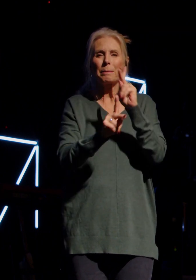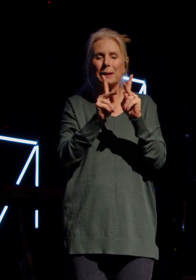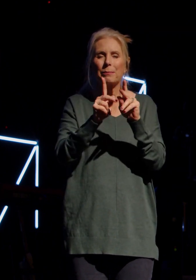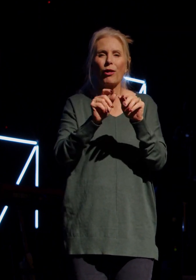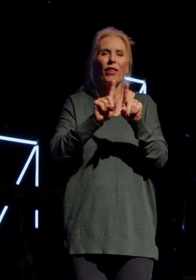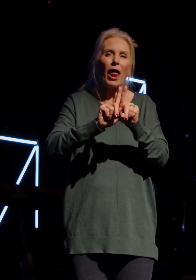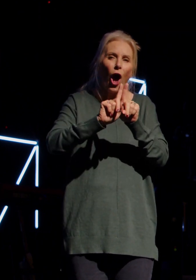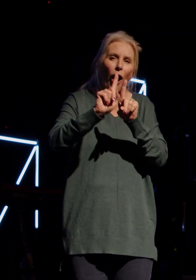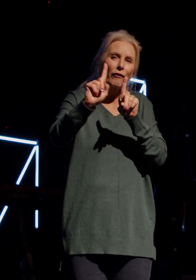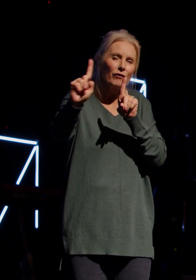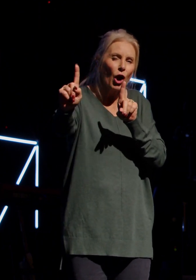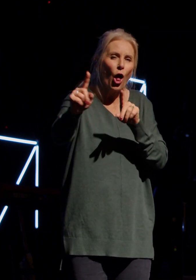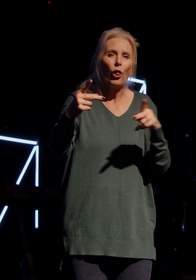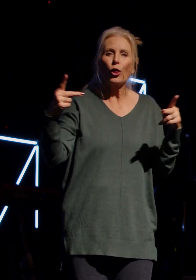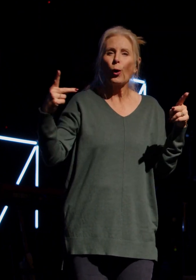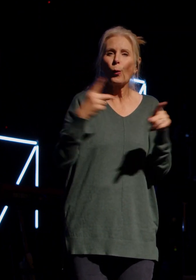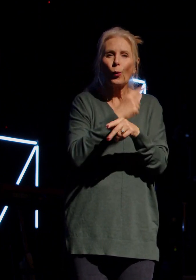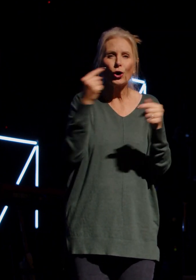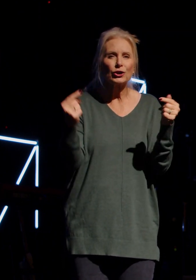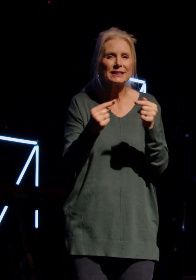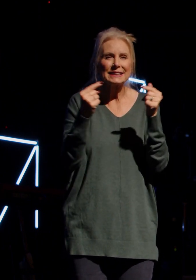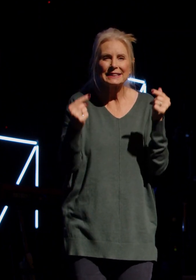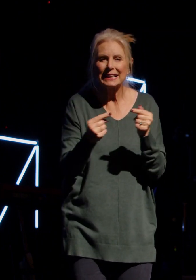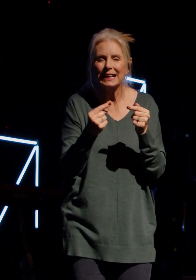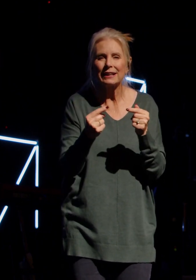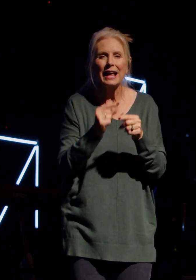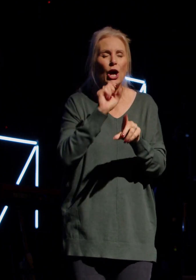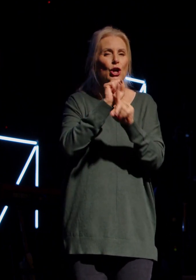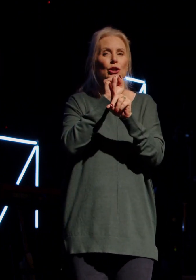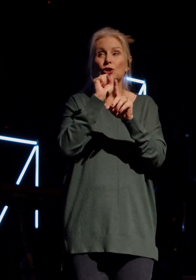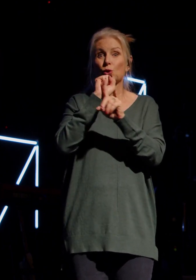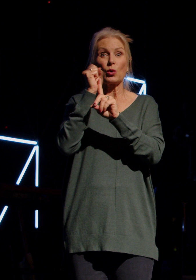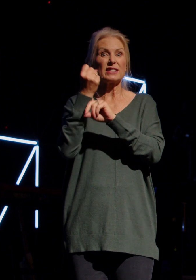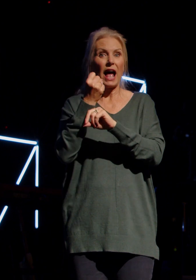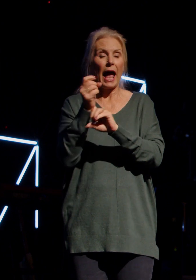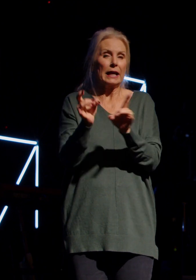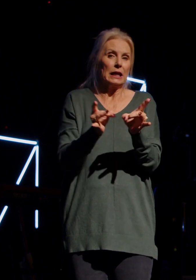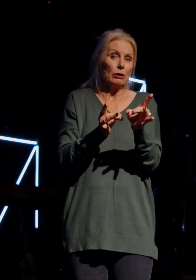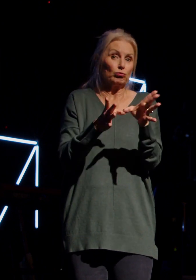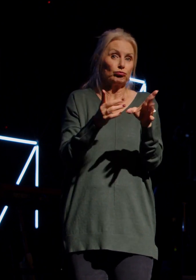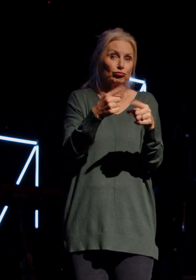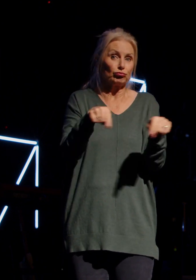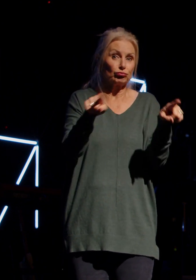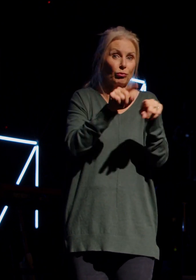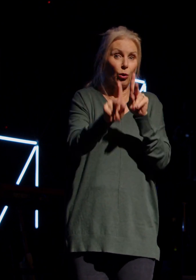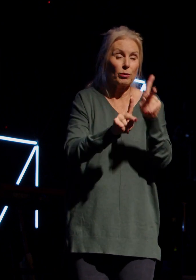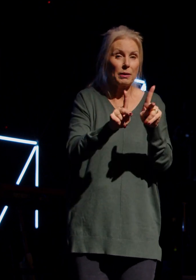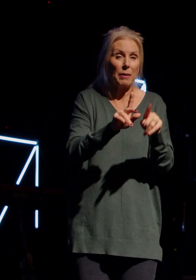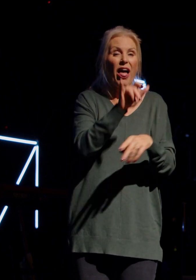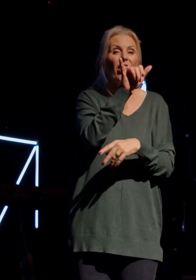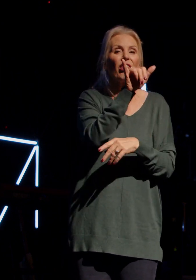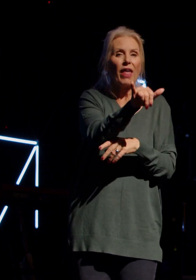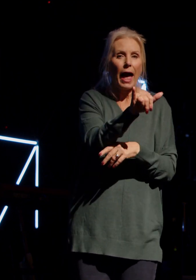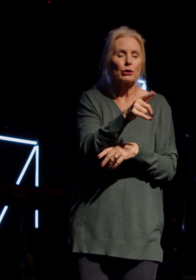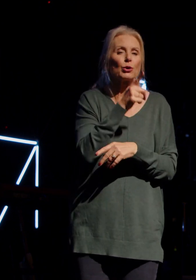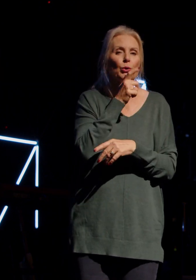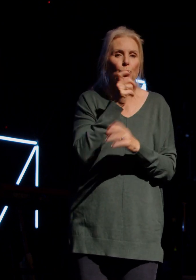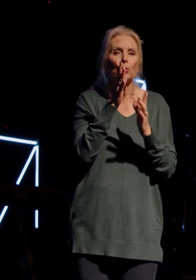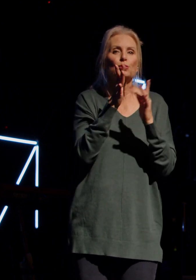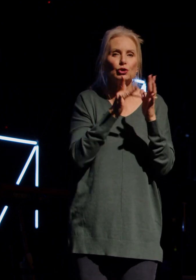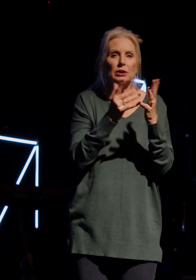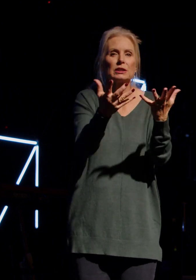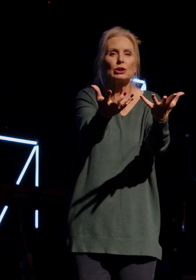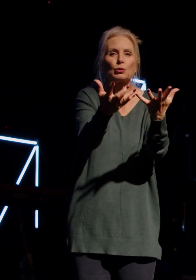ones who have the worst sin, the ones that society rejected, and those people, they wanted to be with